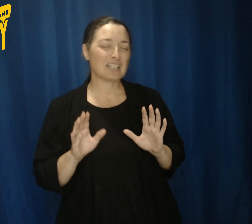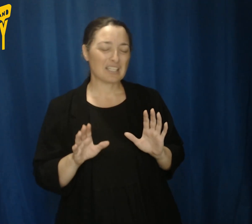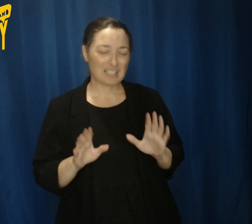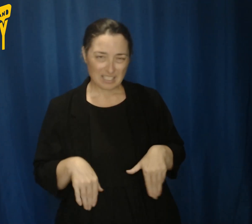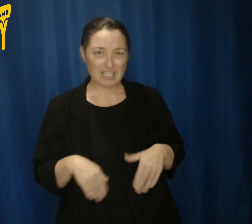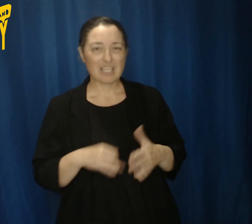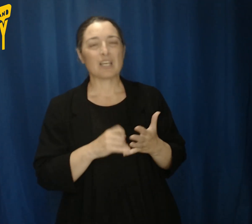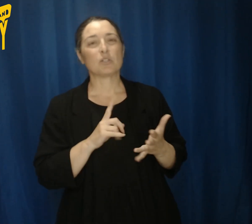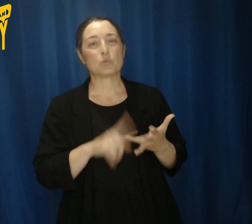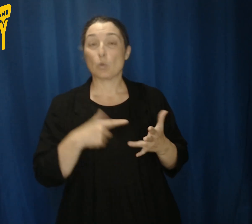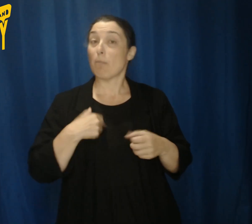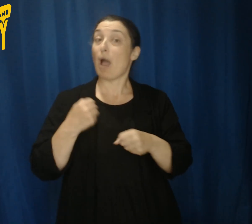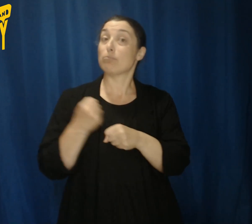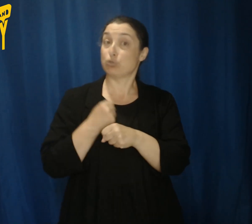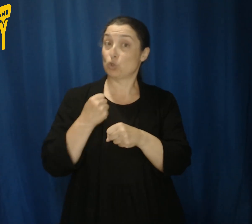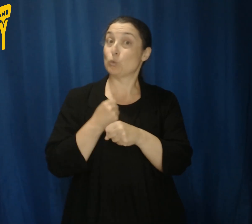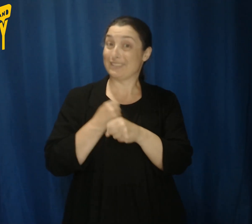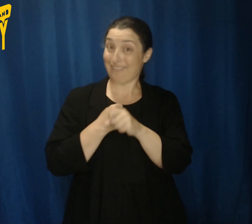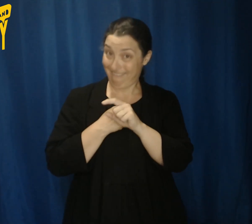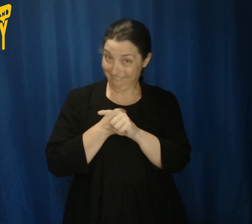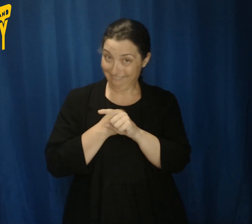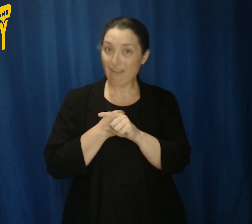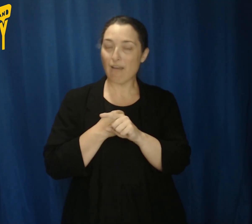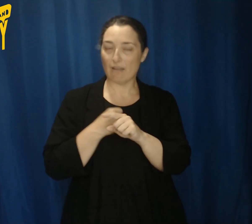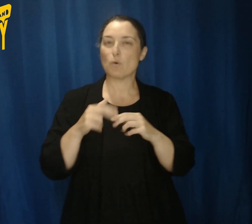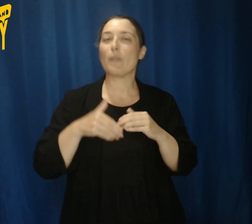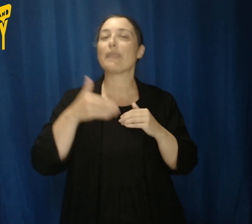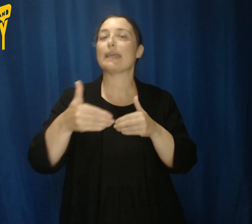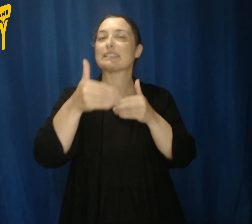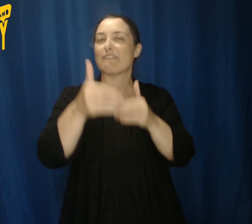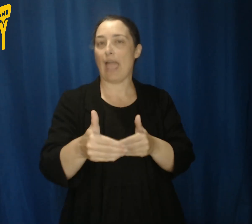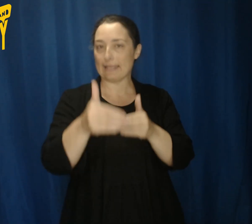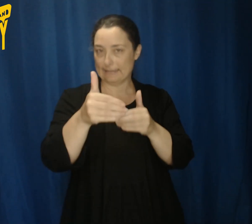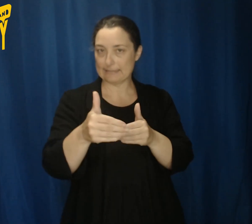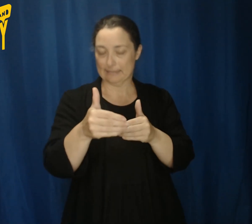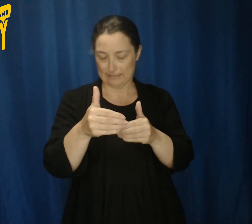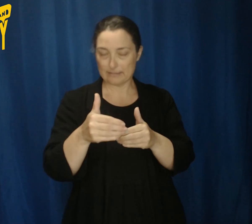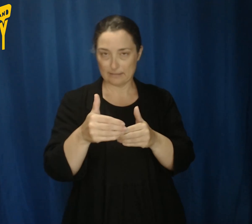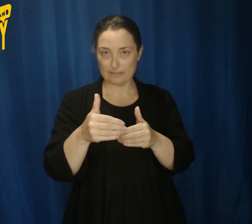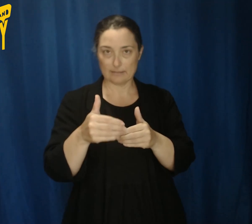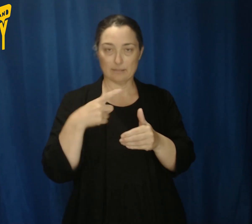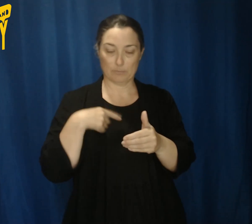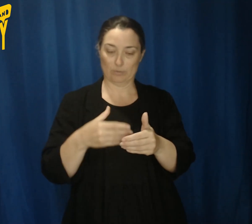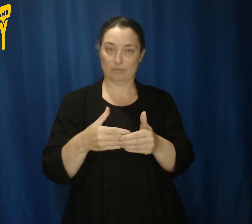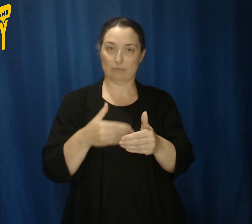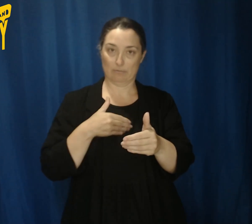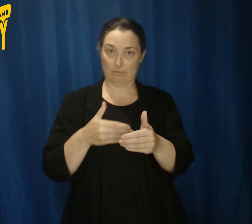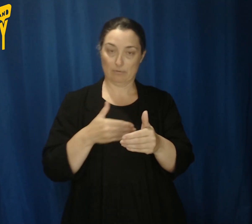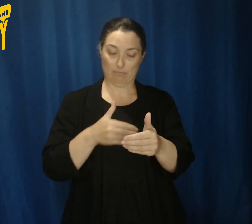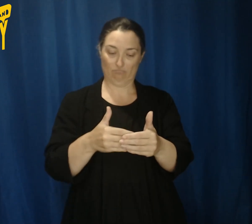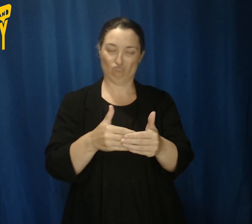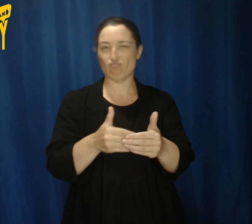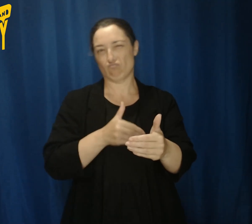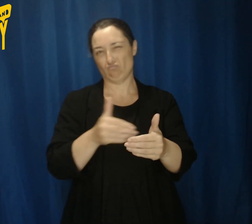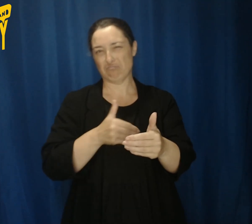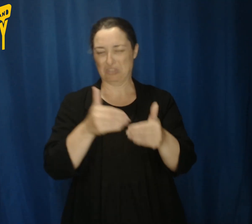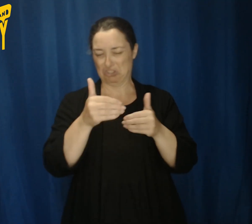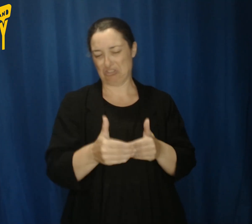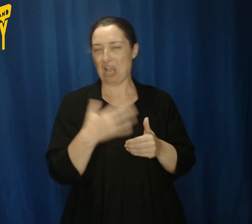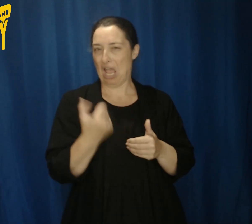my producer for the next phase, which is when this is going to be an issue, because I've already got a director for the first chunk. I don't have to direct the first